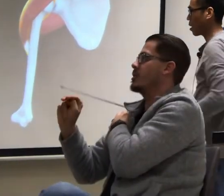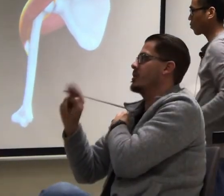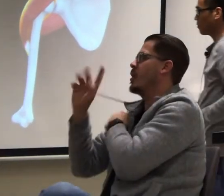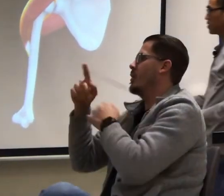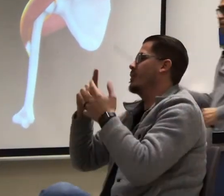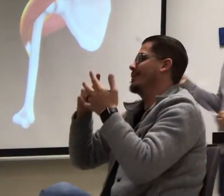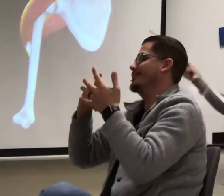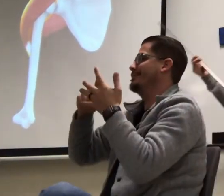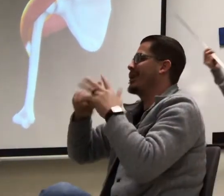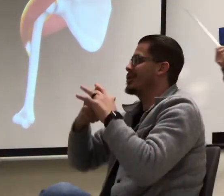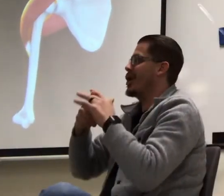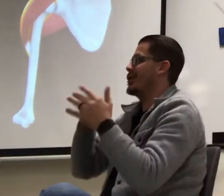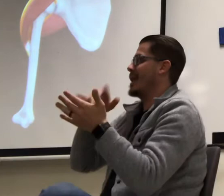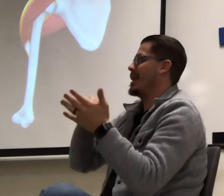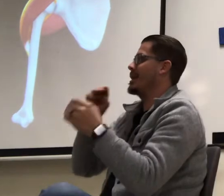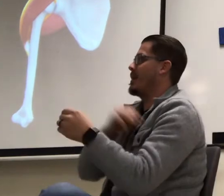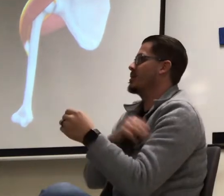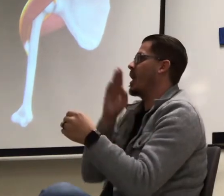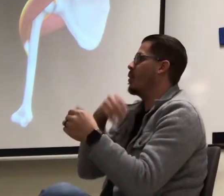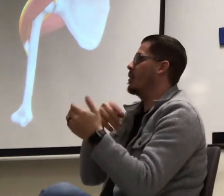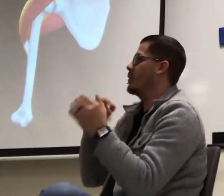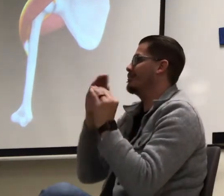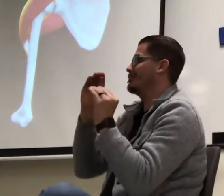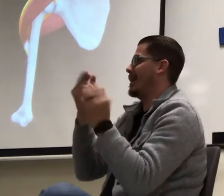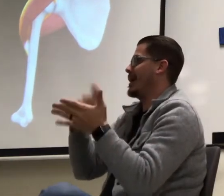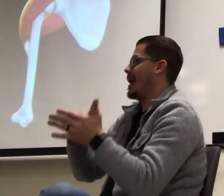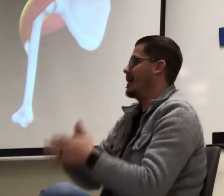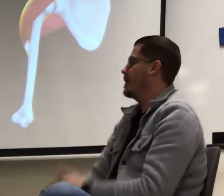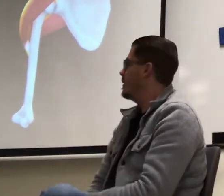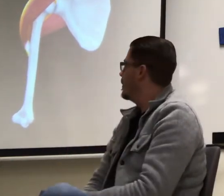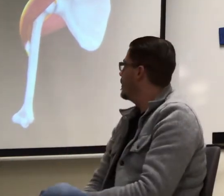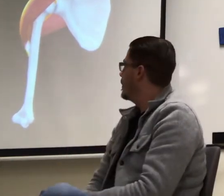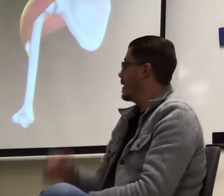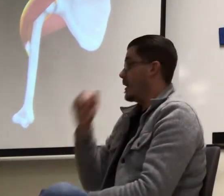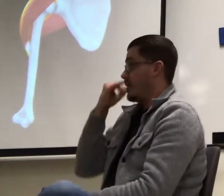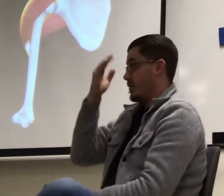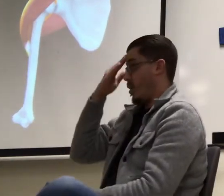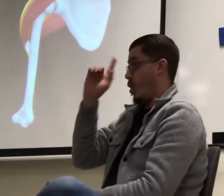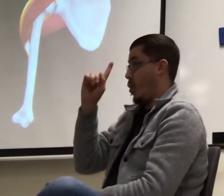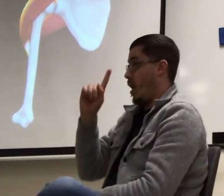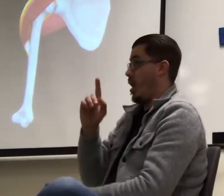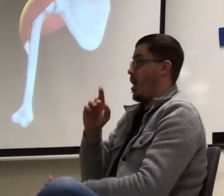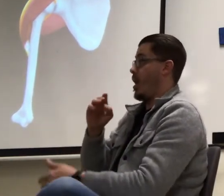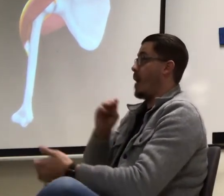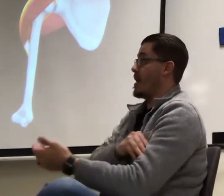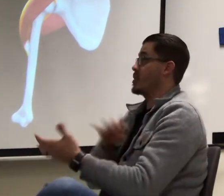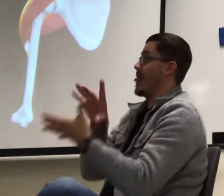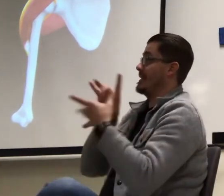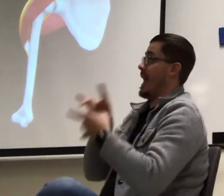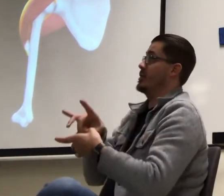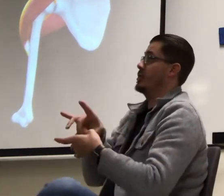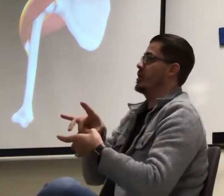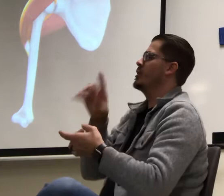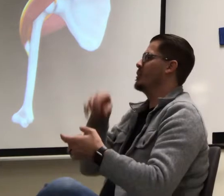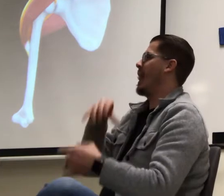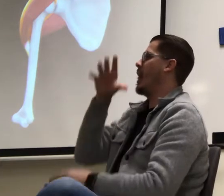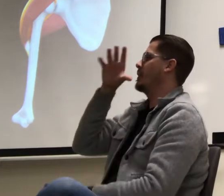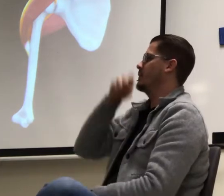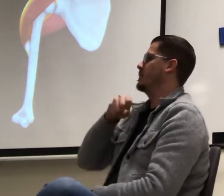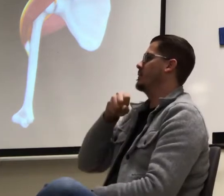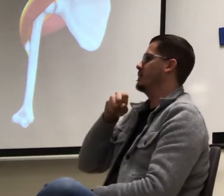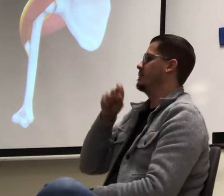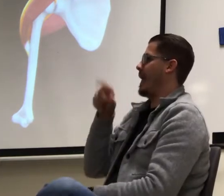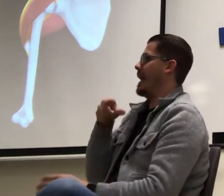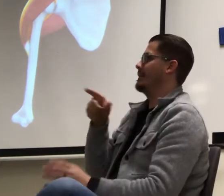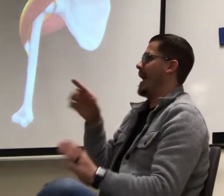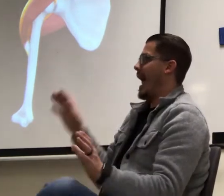muscles, I'll revisit that idea. If you know where a muscle attaches, you can deduce its